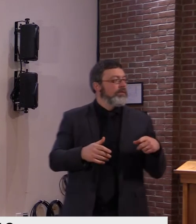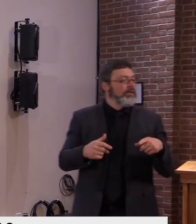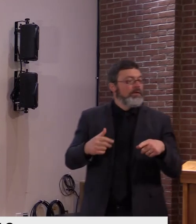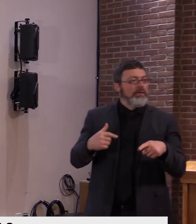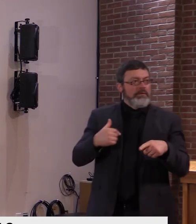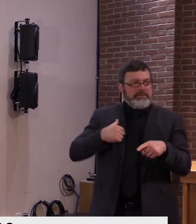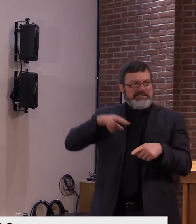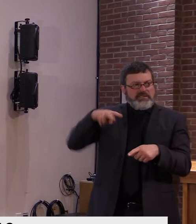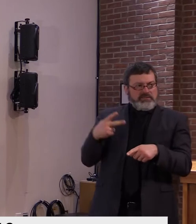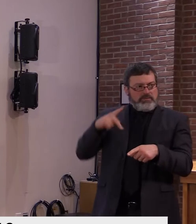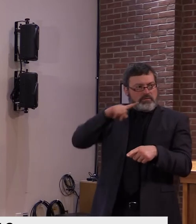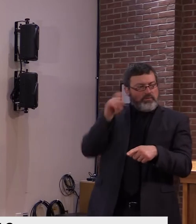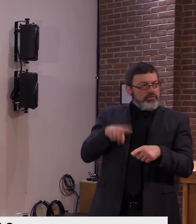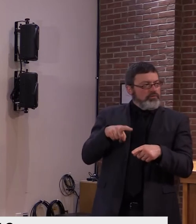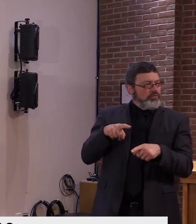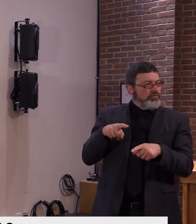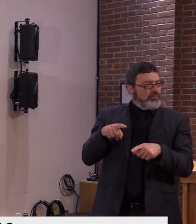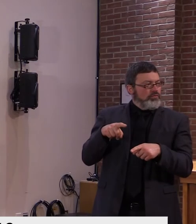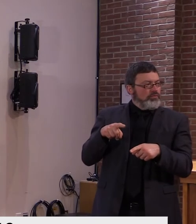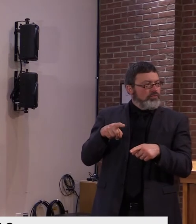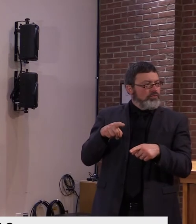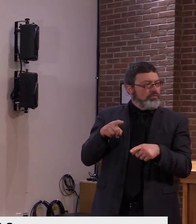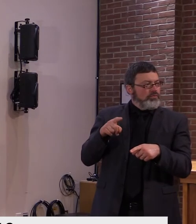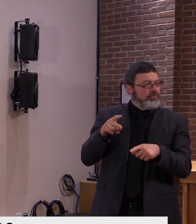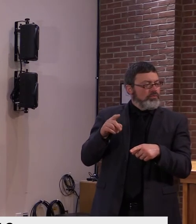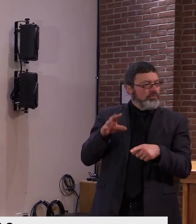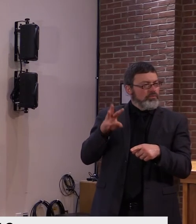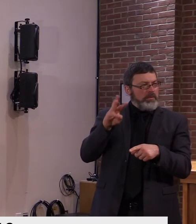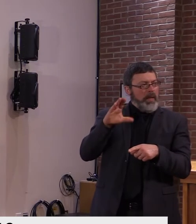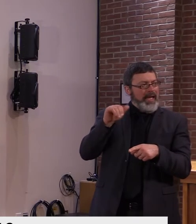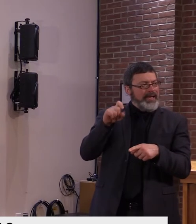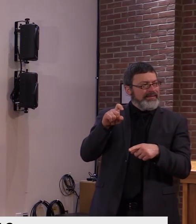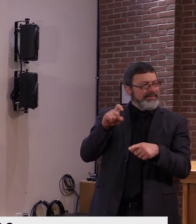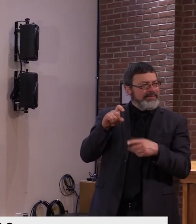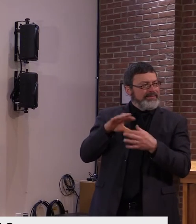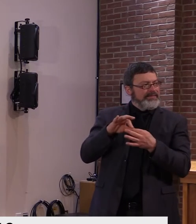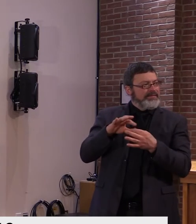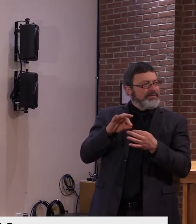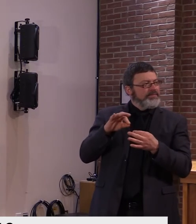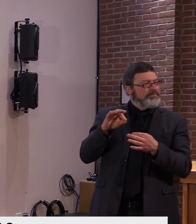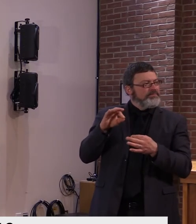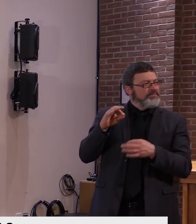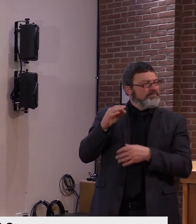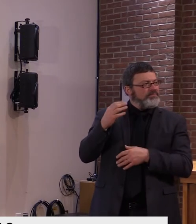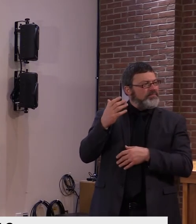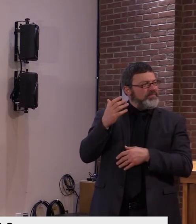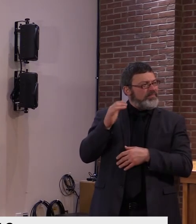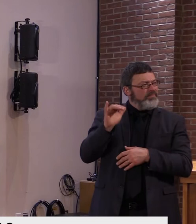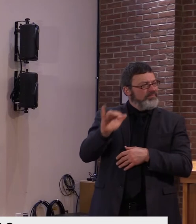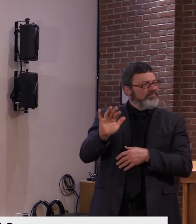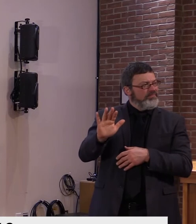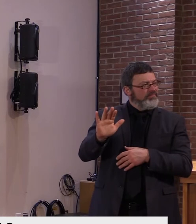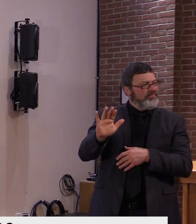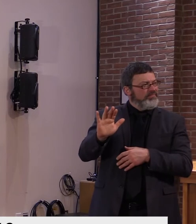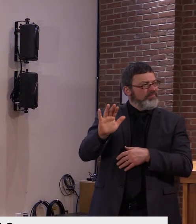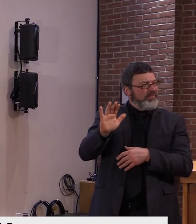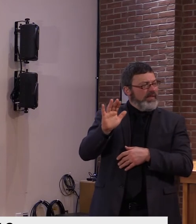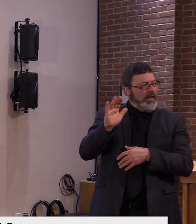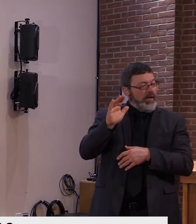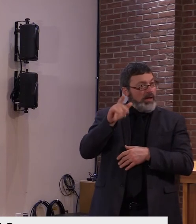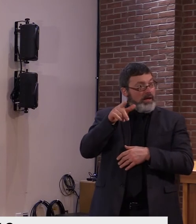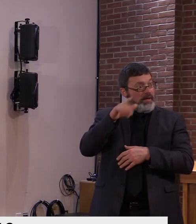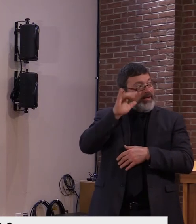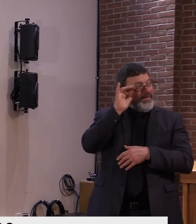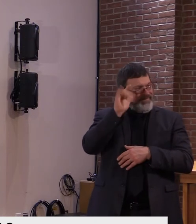safety in these areas? We have a safety officer that looks at all these